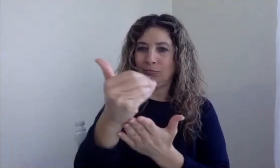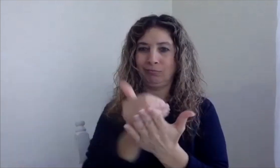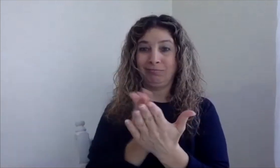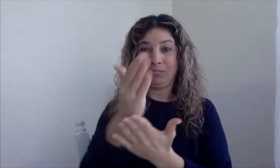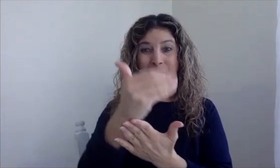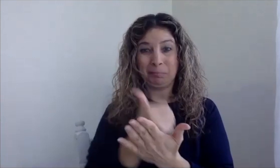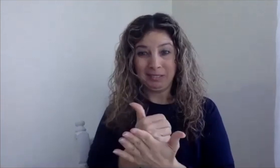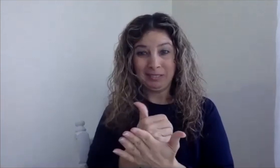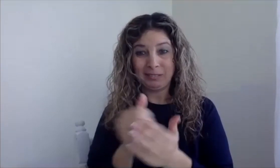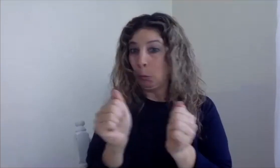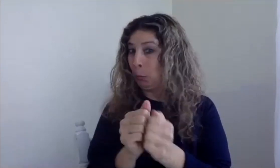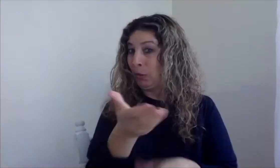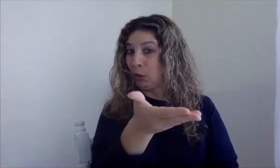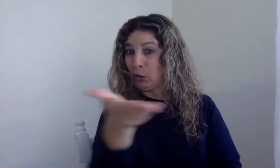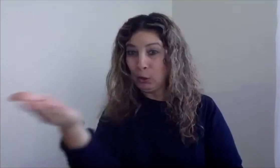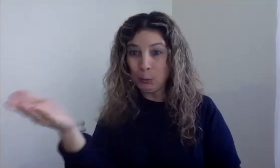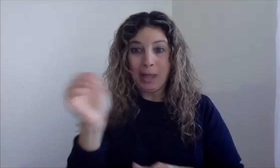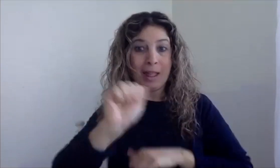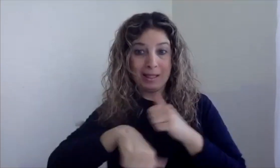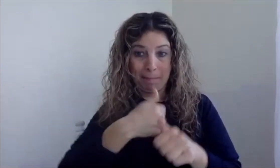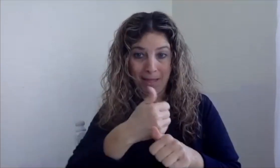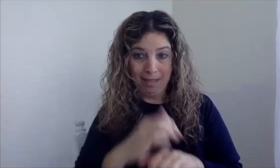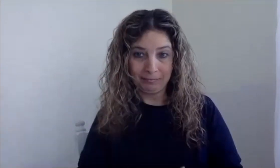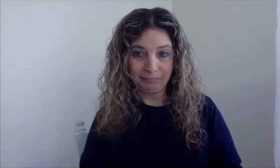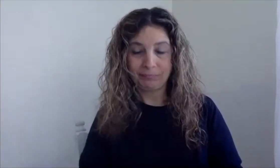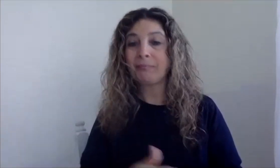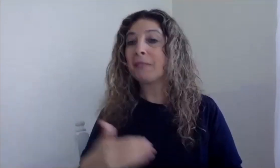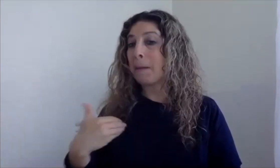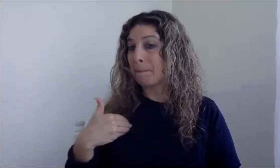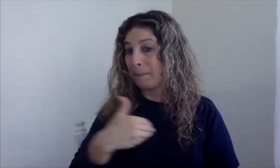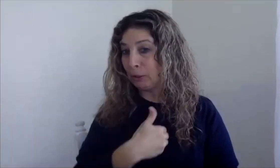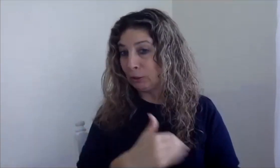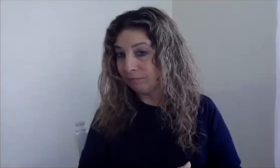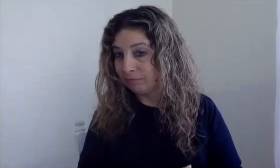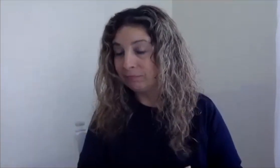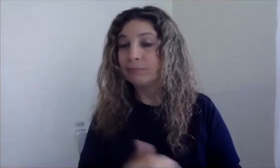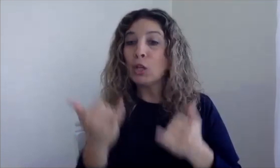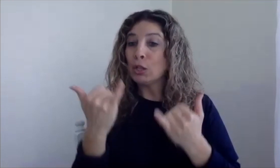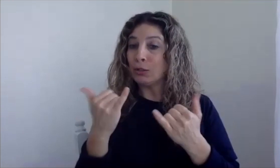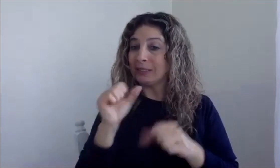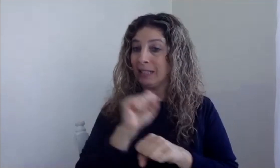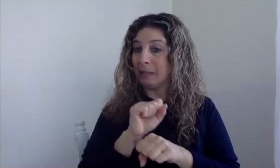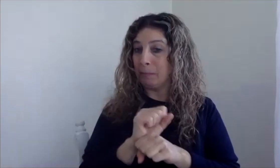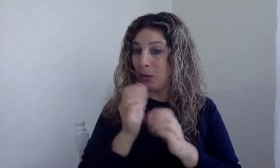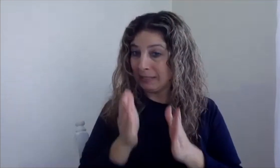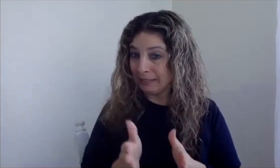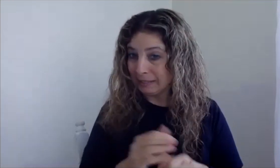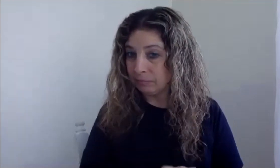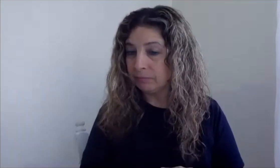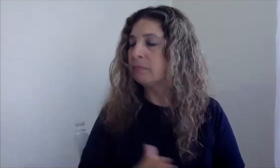I'm going to expand on what happened at that meeting today because my goal is 100% transparency with the members. I